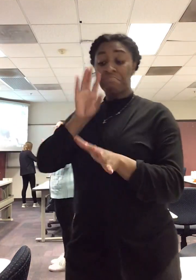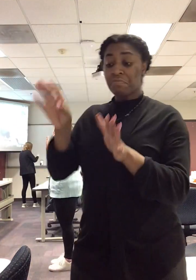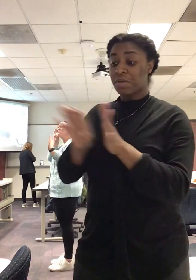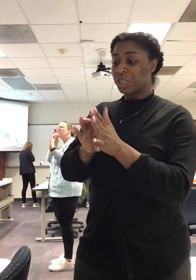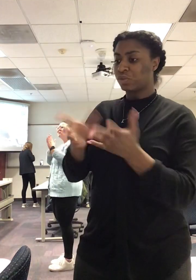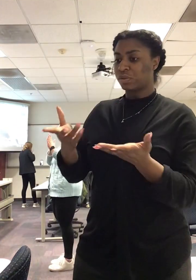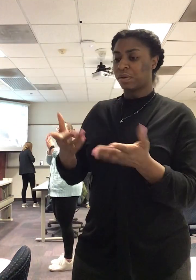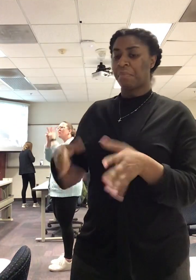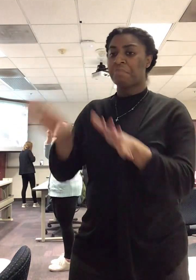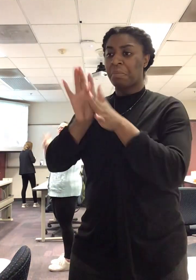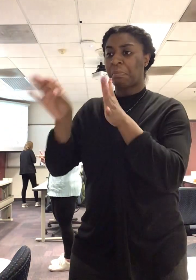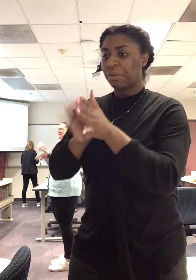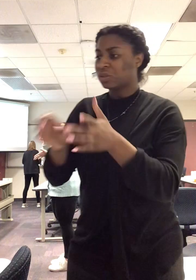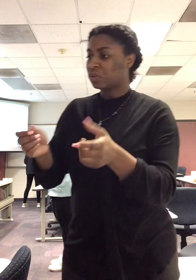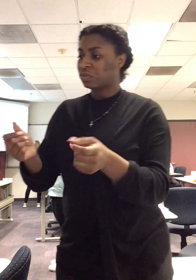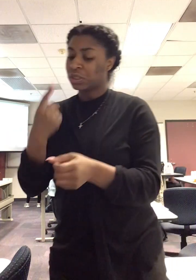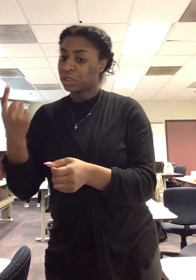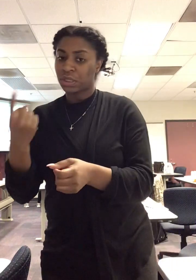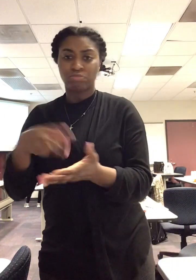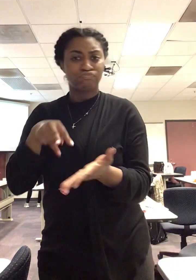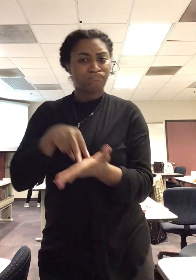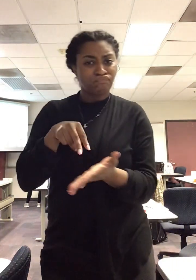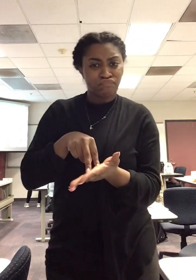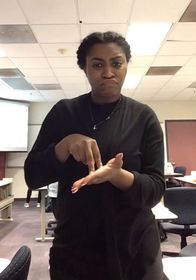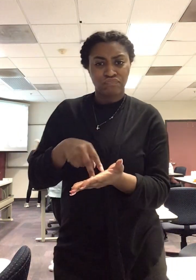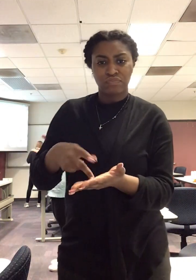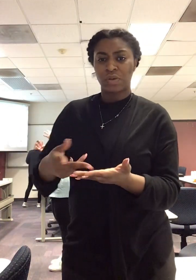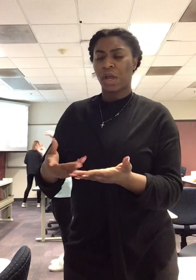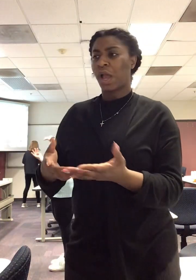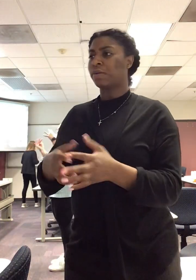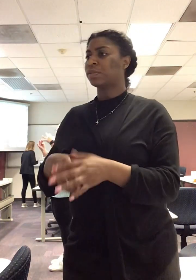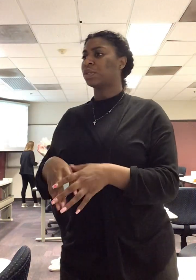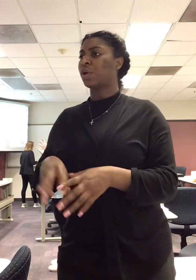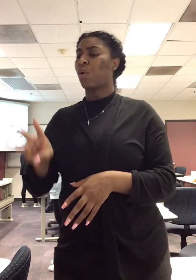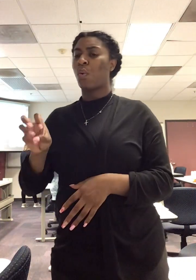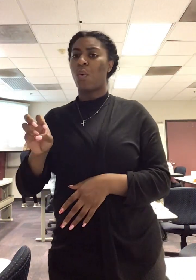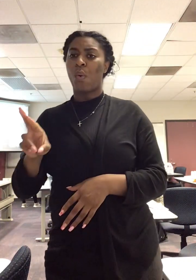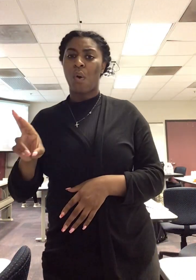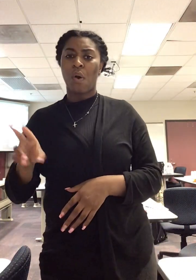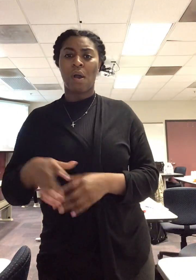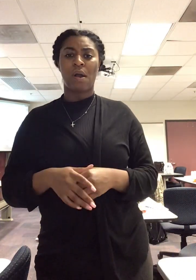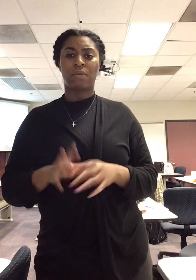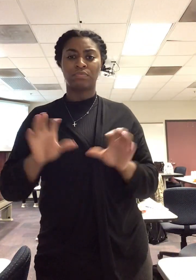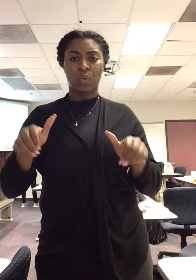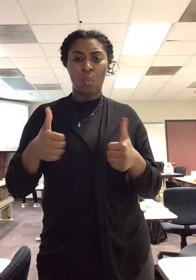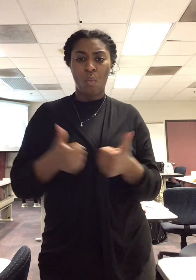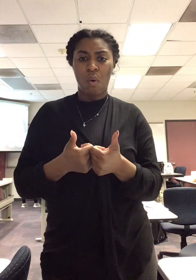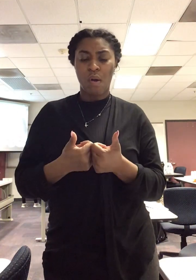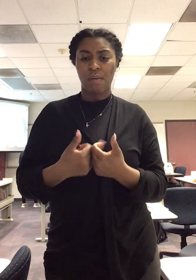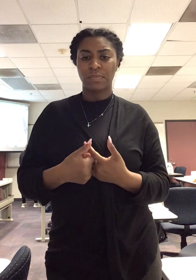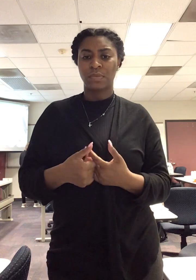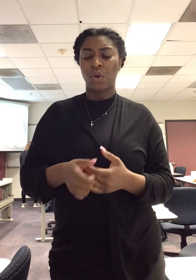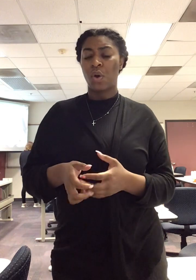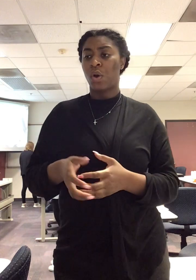like standing there or in like war What or do we call that? When we're looking at a picture of somebody or